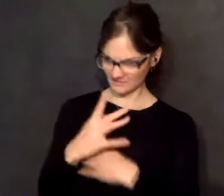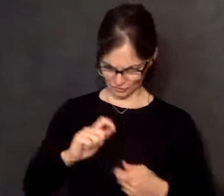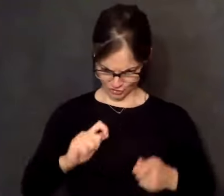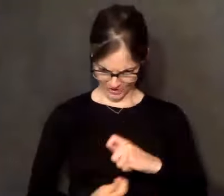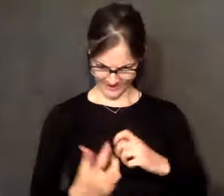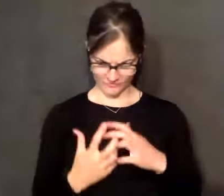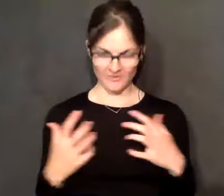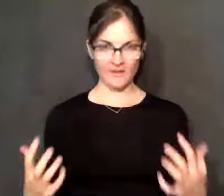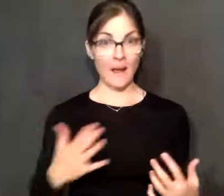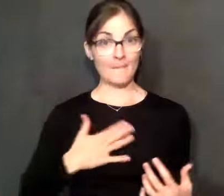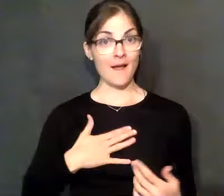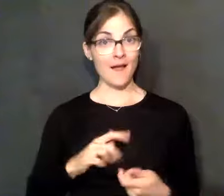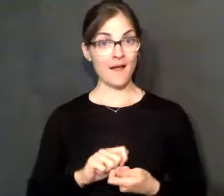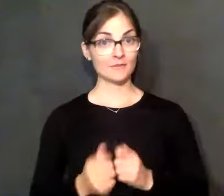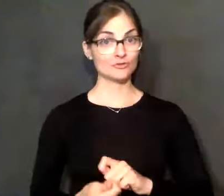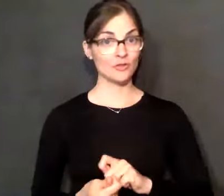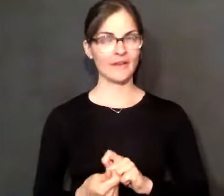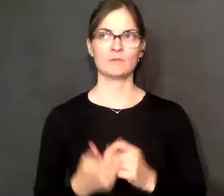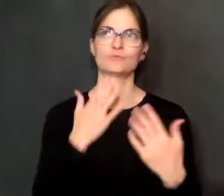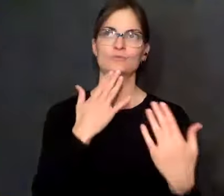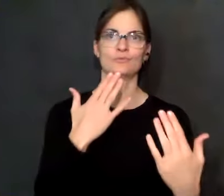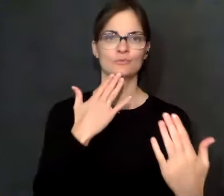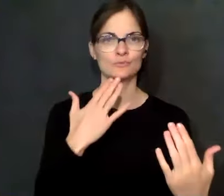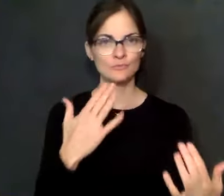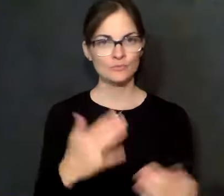probably recognize that, there's a gratitude in that.